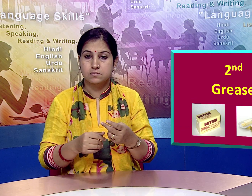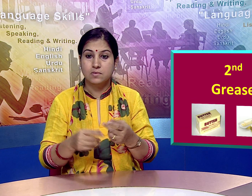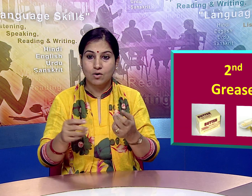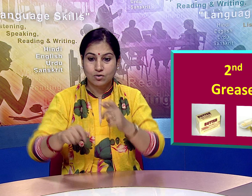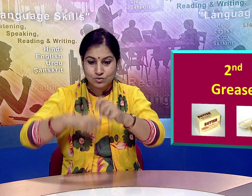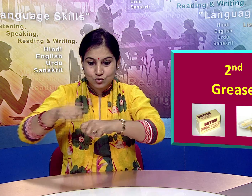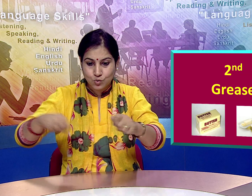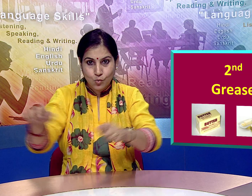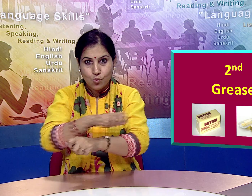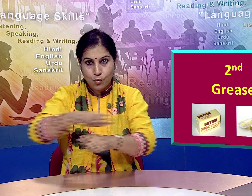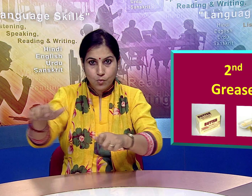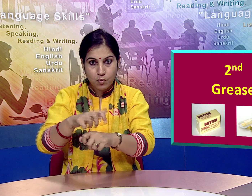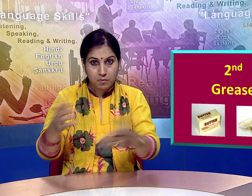shoe polish,